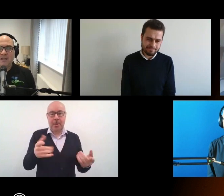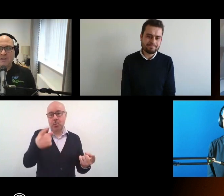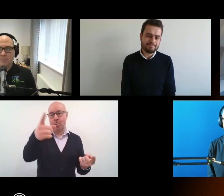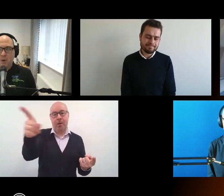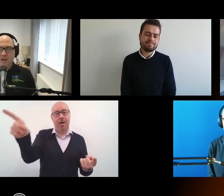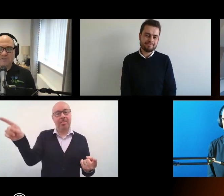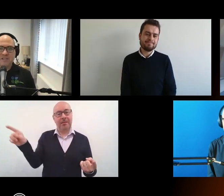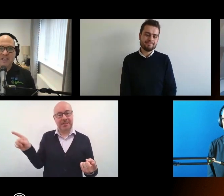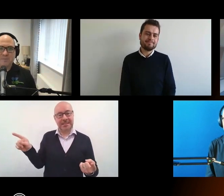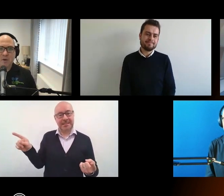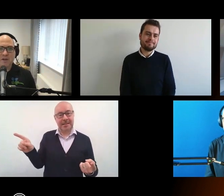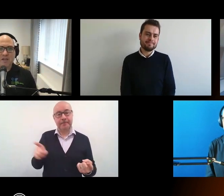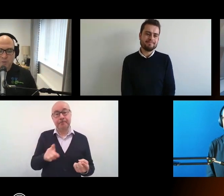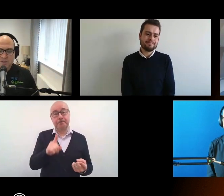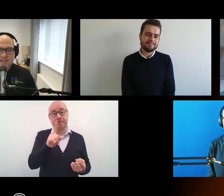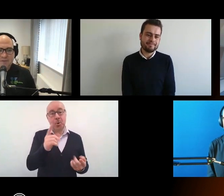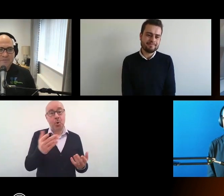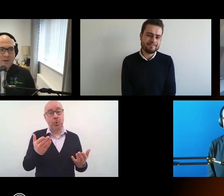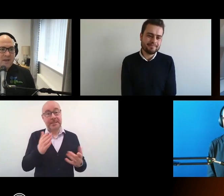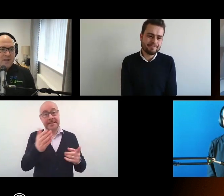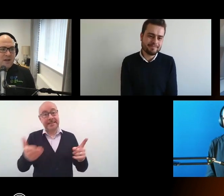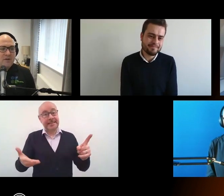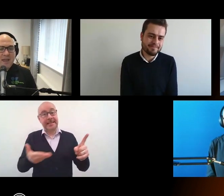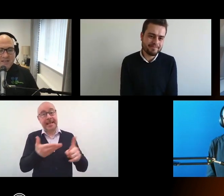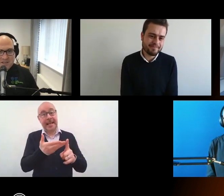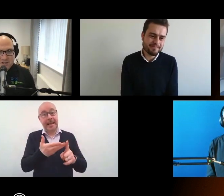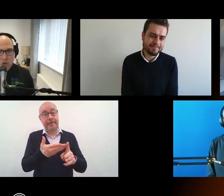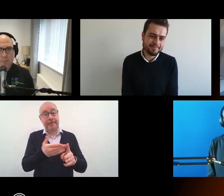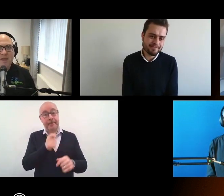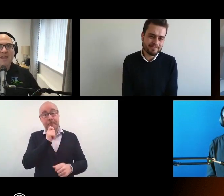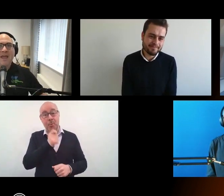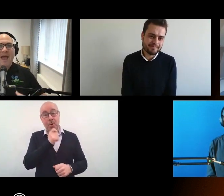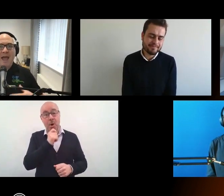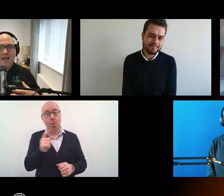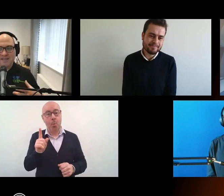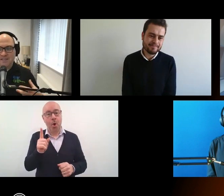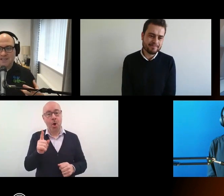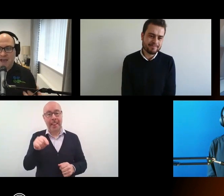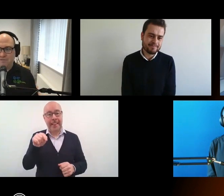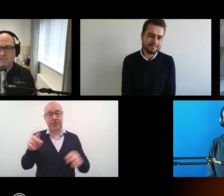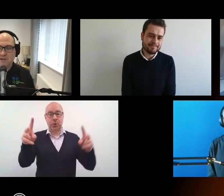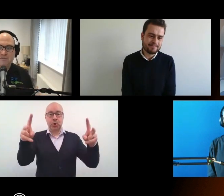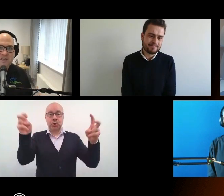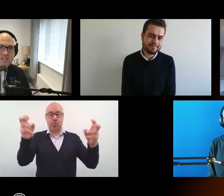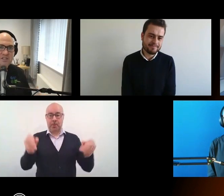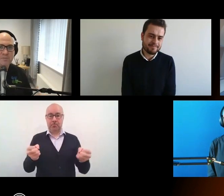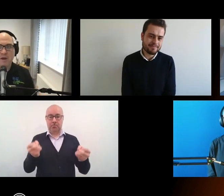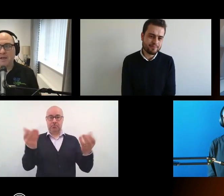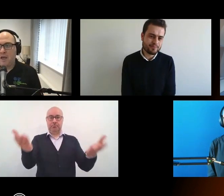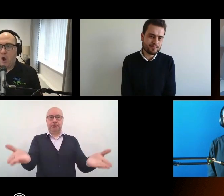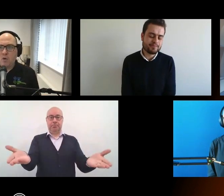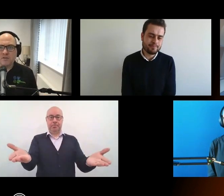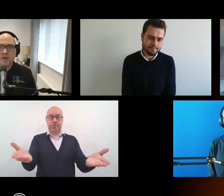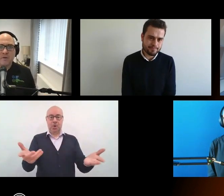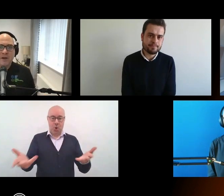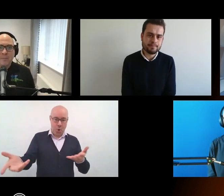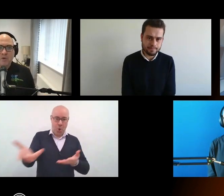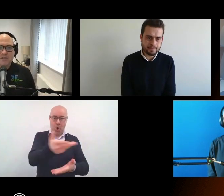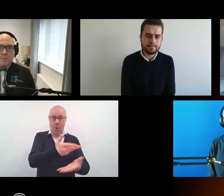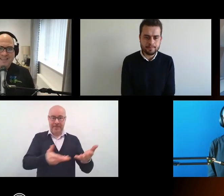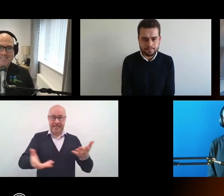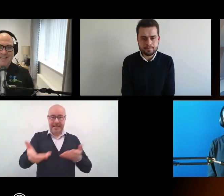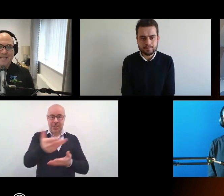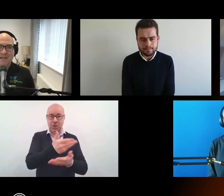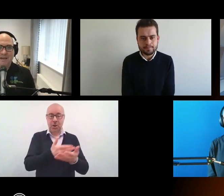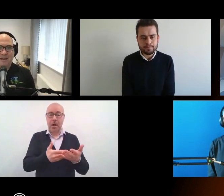think the point of today's podcast was to have, you know, get into the topic and to have these conversations, but also in a